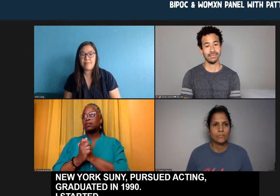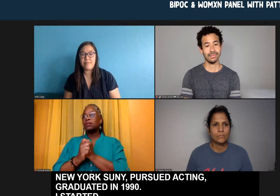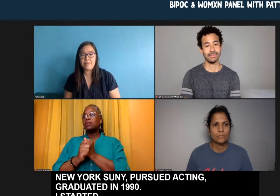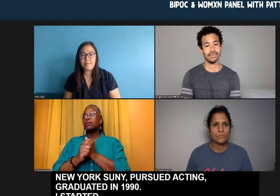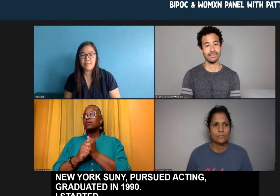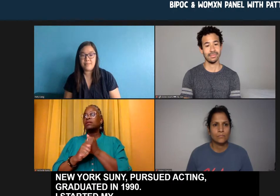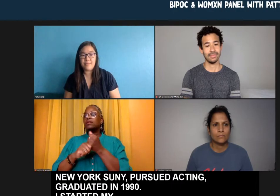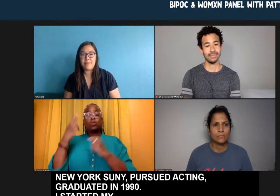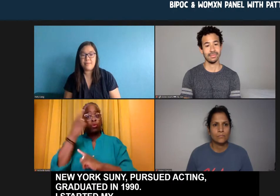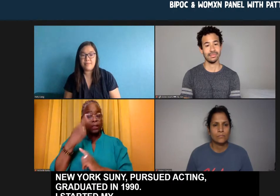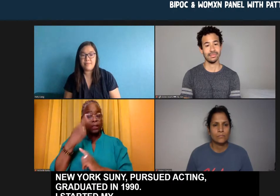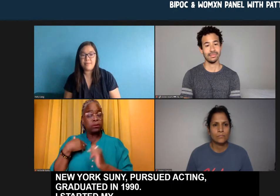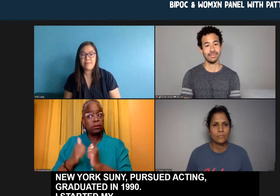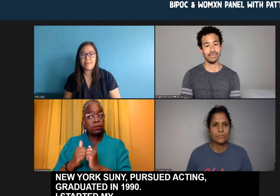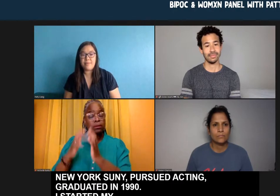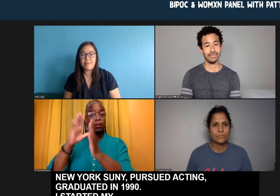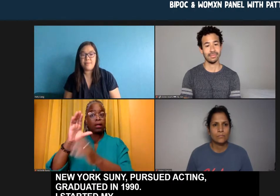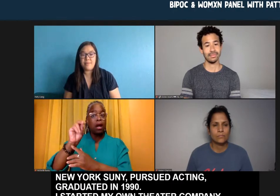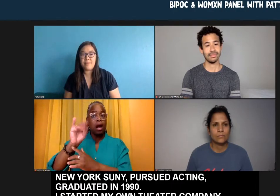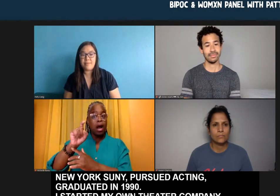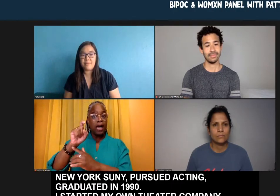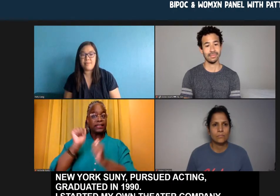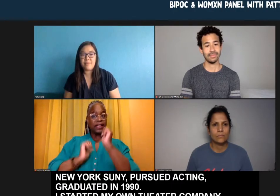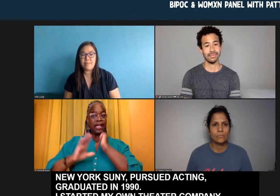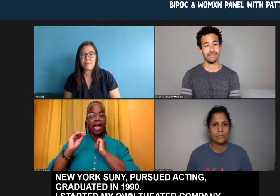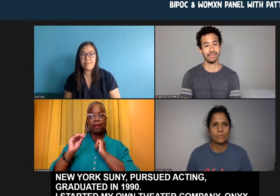in New York City, Onyx Theater Company.